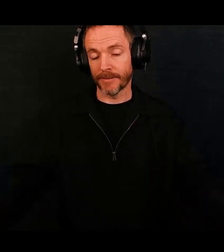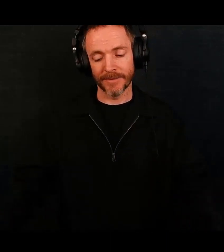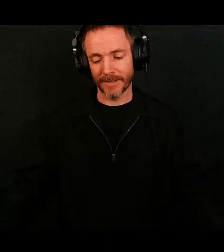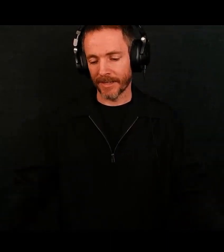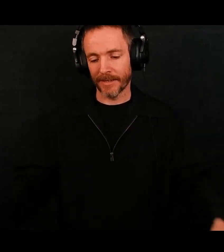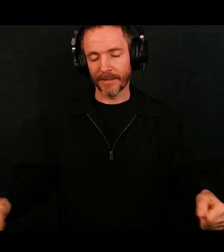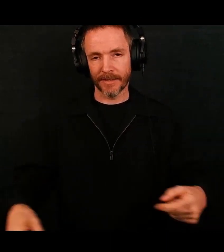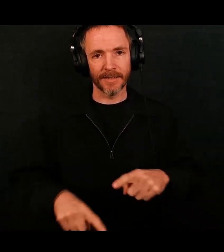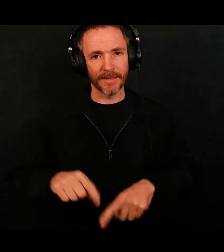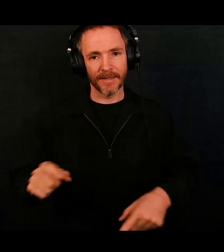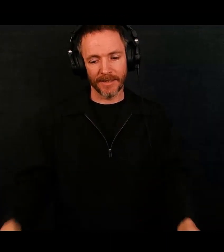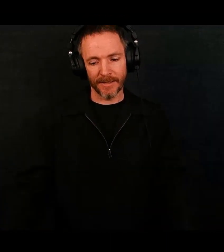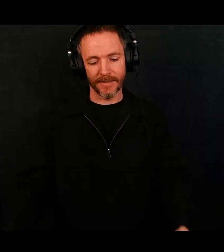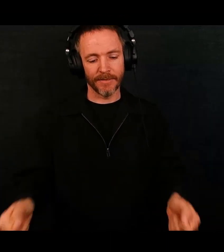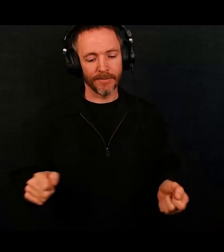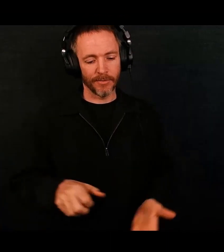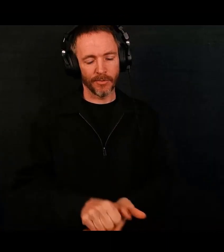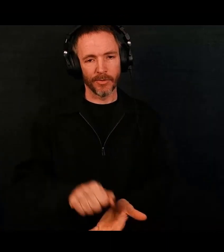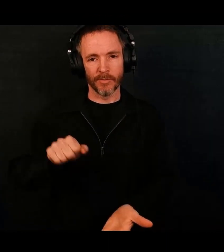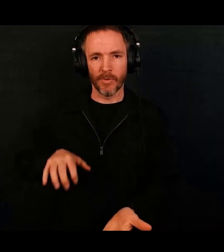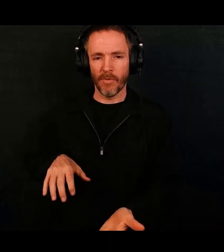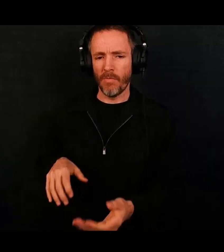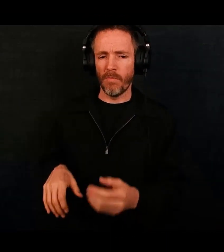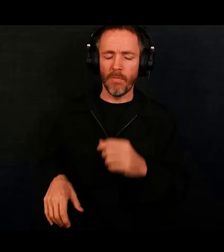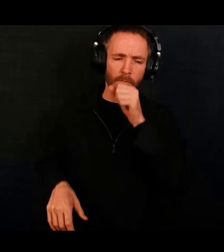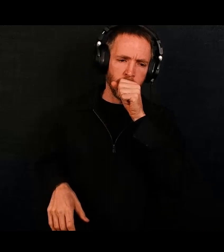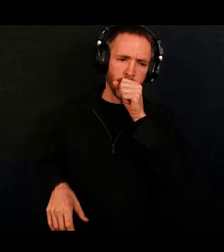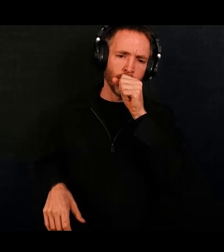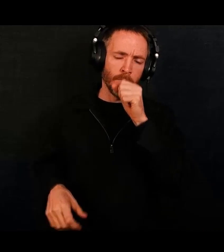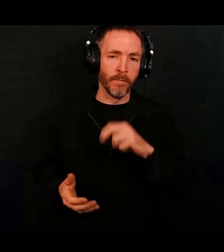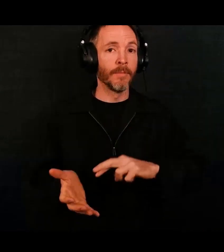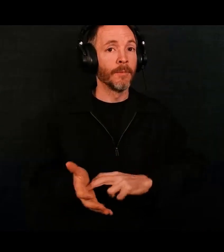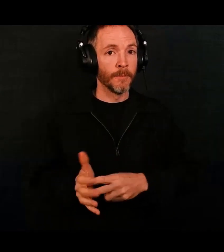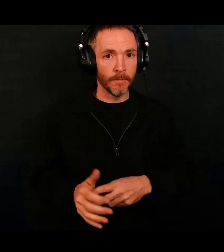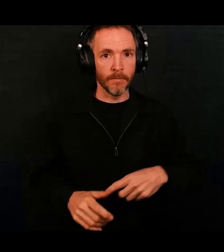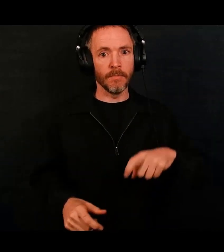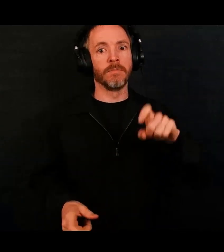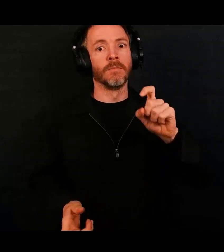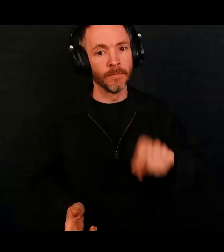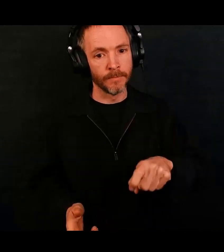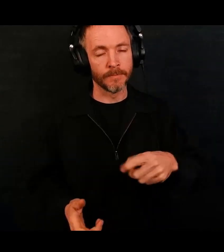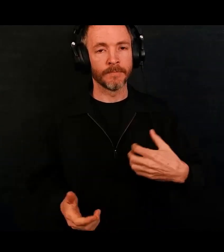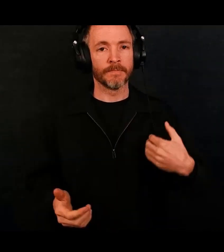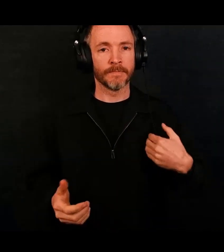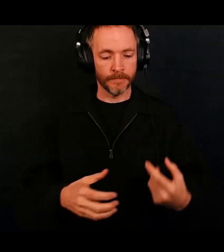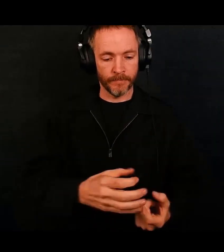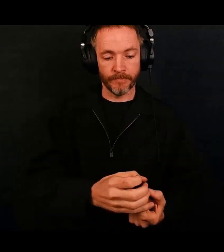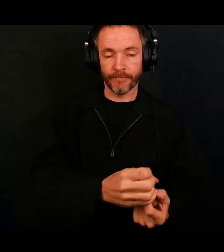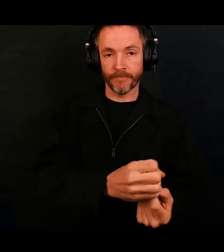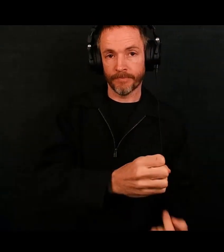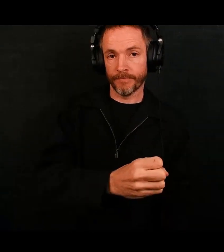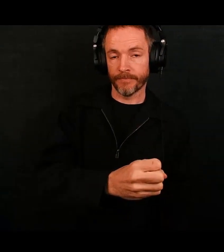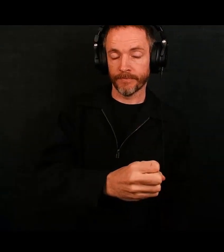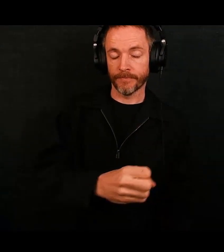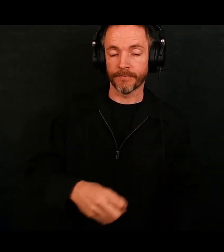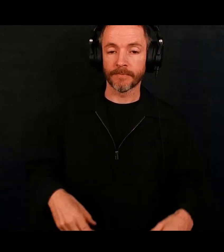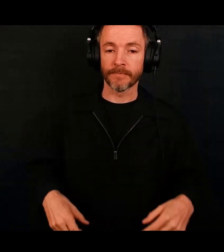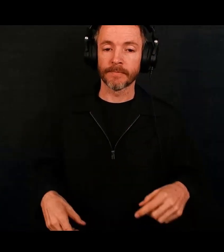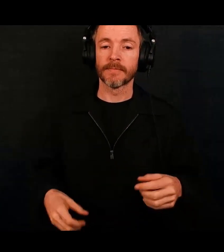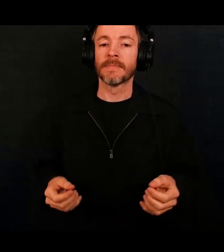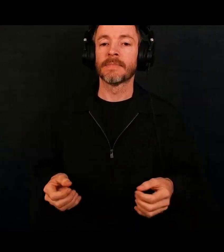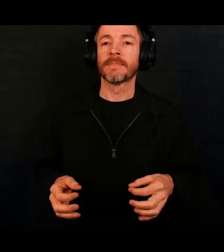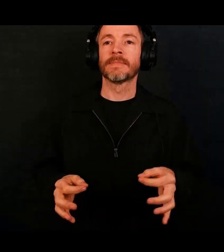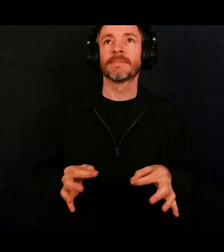place. The easy thing about this is, and the easier thing about a smaller sink is you can